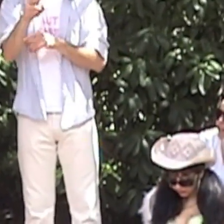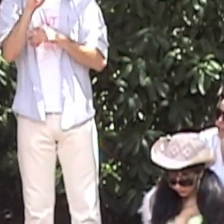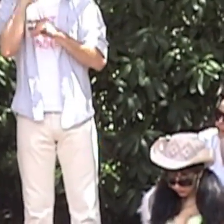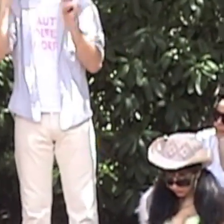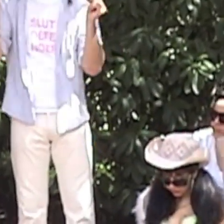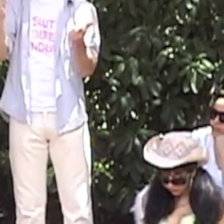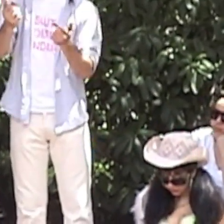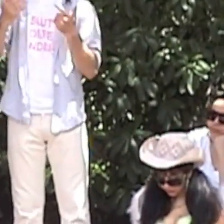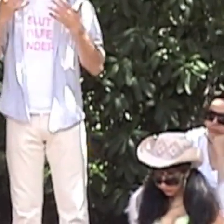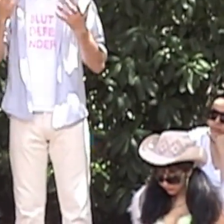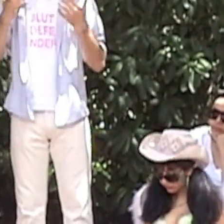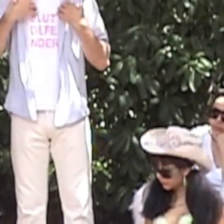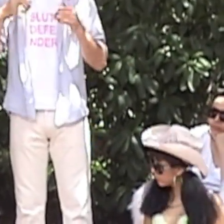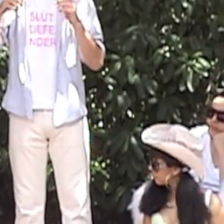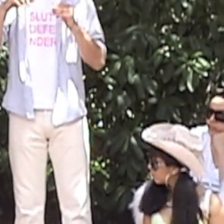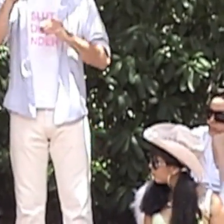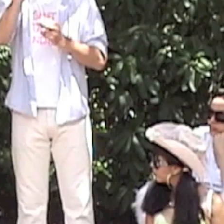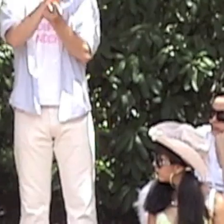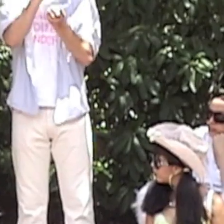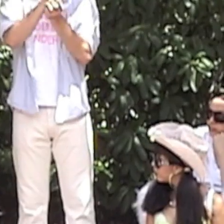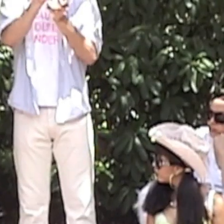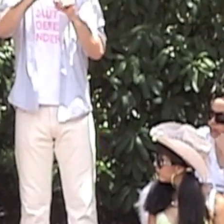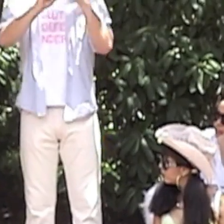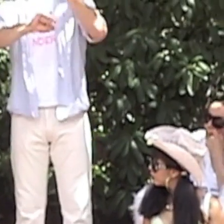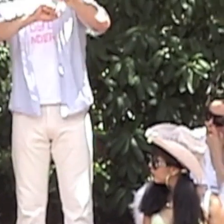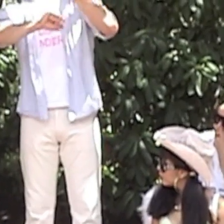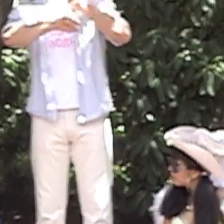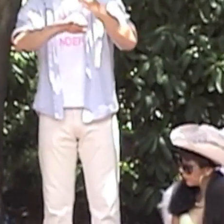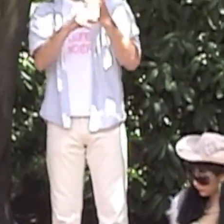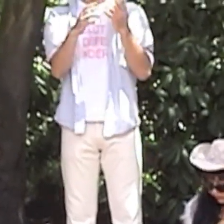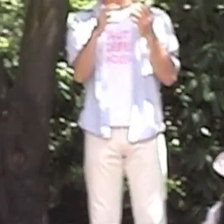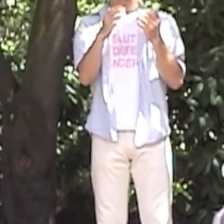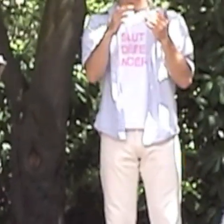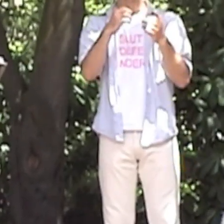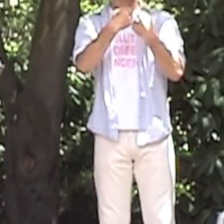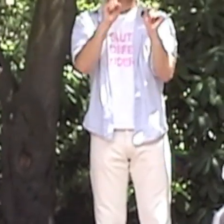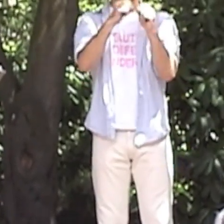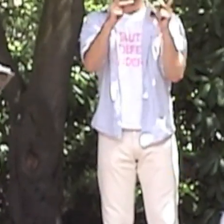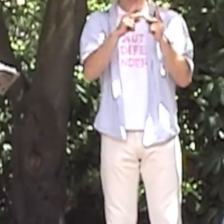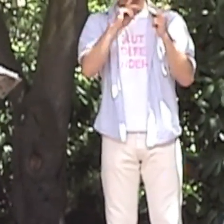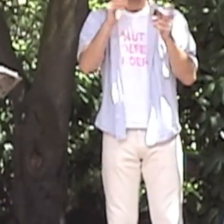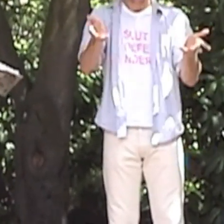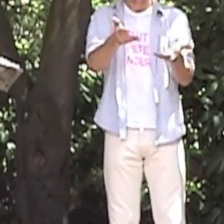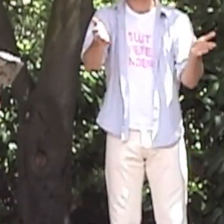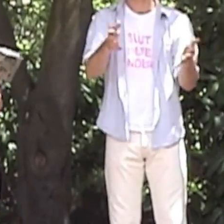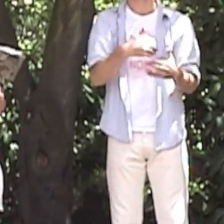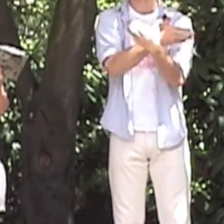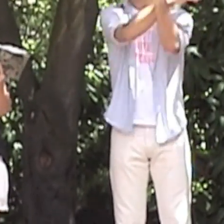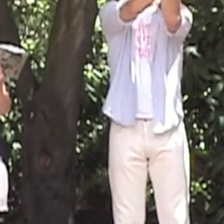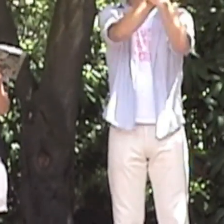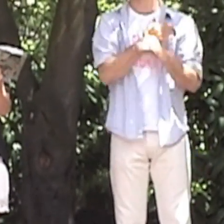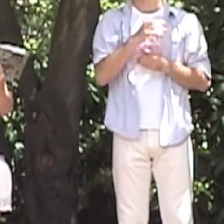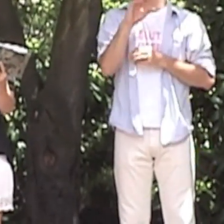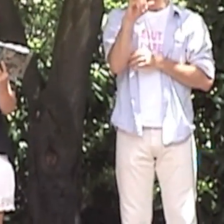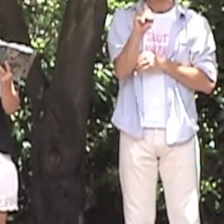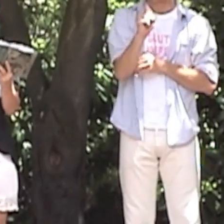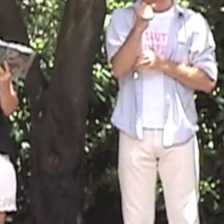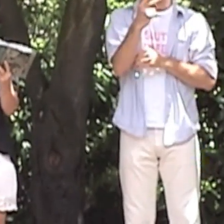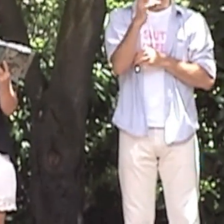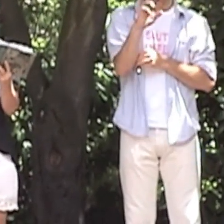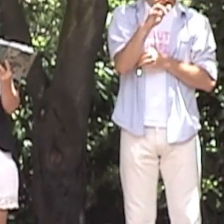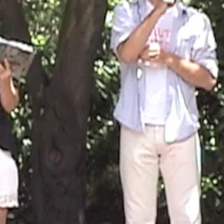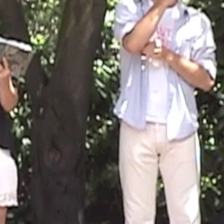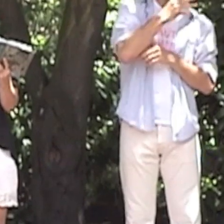sex-positive, safe place embracing the concept of consent and giving it wings. Cisgendered men, cisgendered women, trans